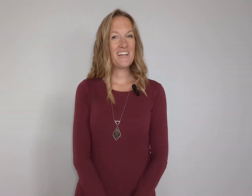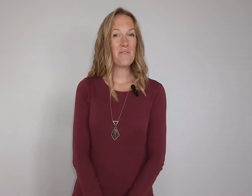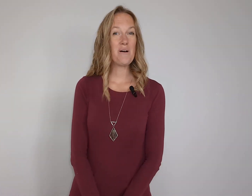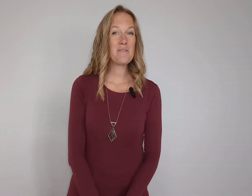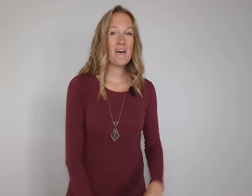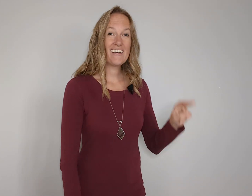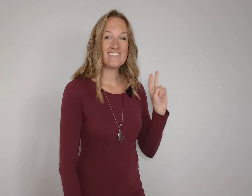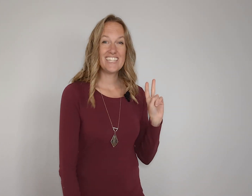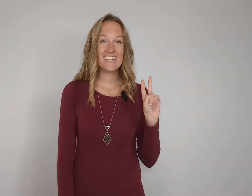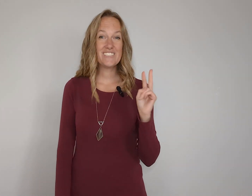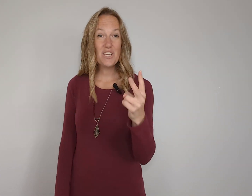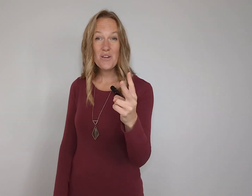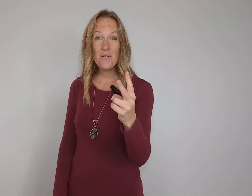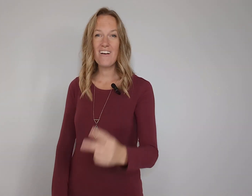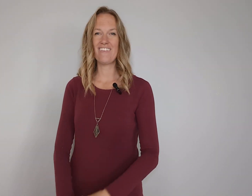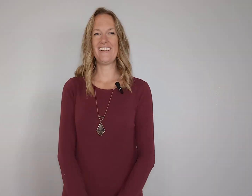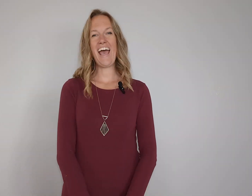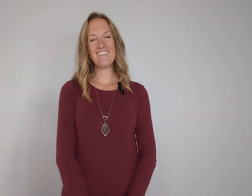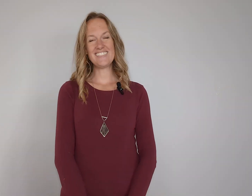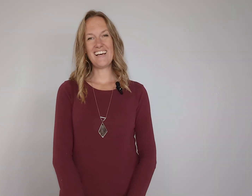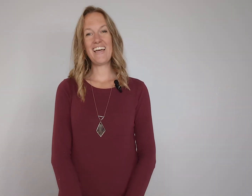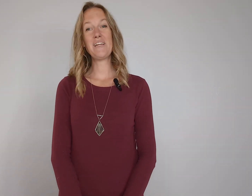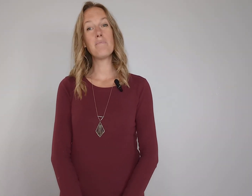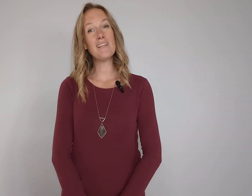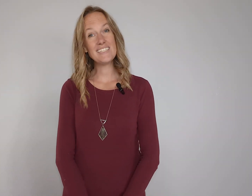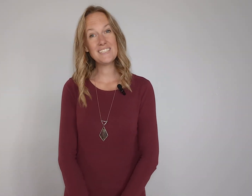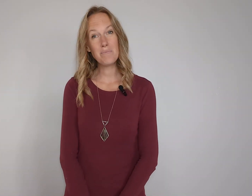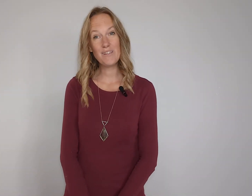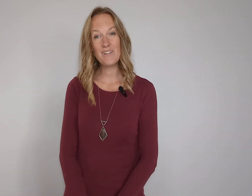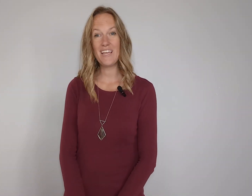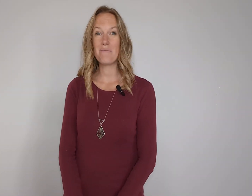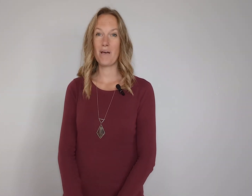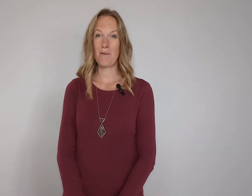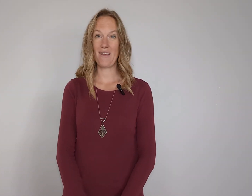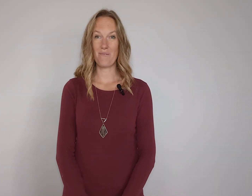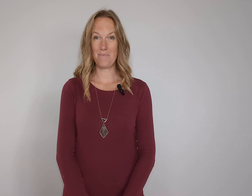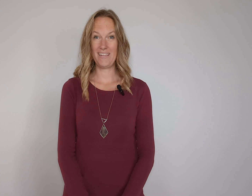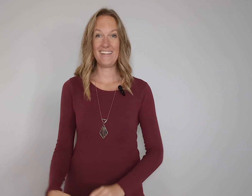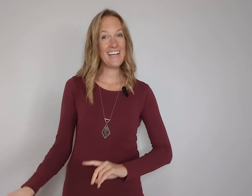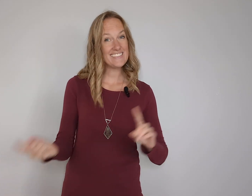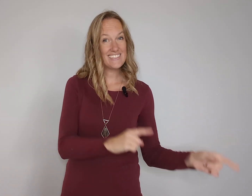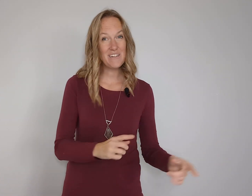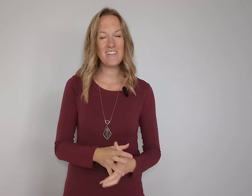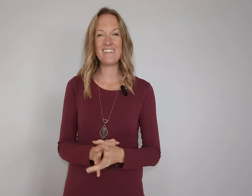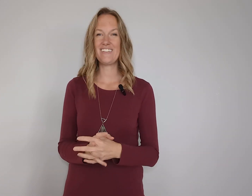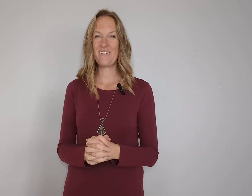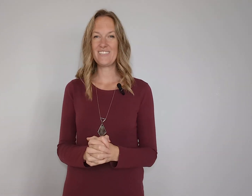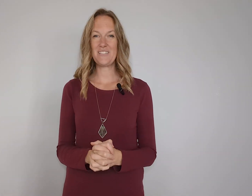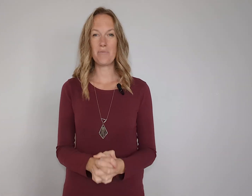everyone, and welcome back of day 2, learning how to sign Blessed Be Your Name by Matt Redman. Yesterday we learned the chorus and the